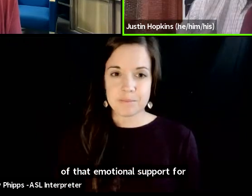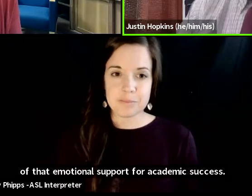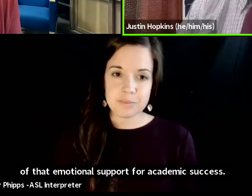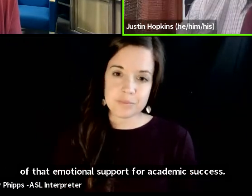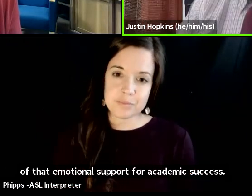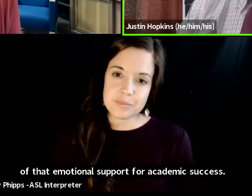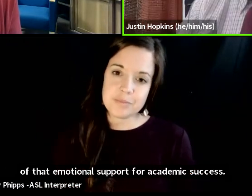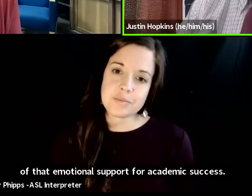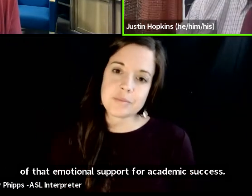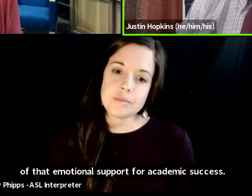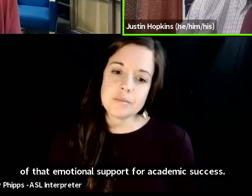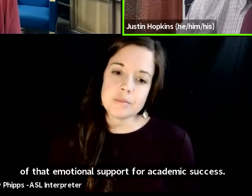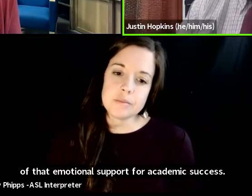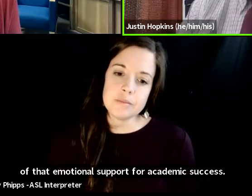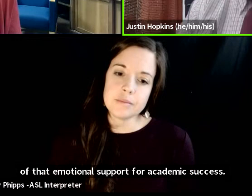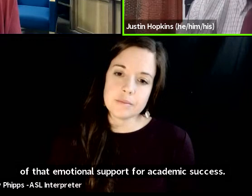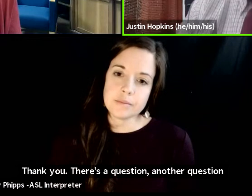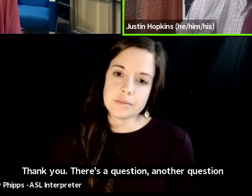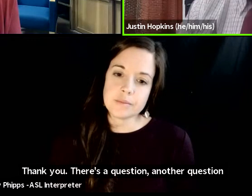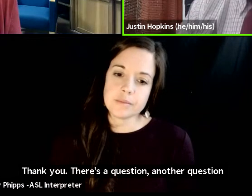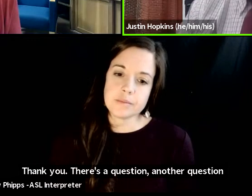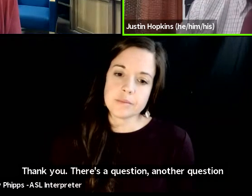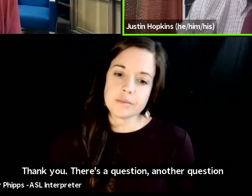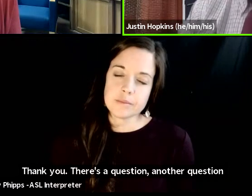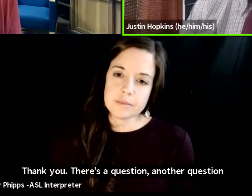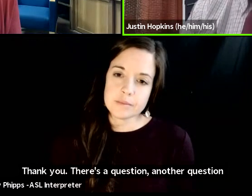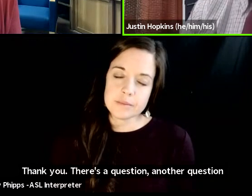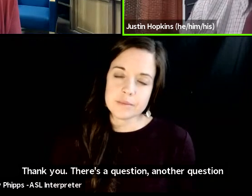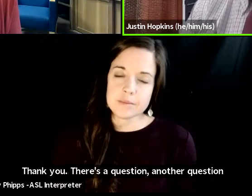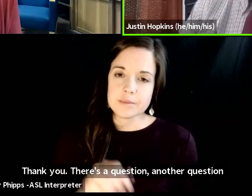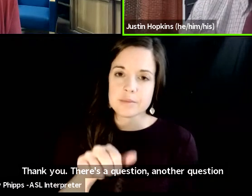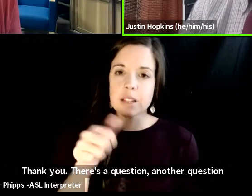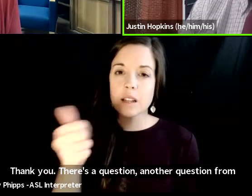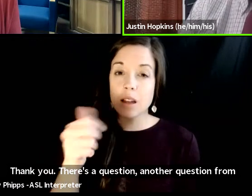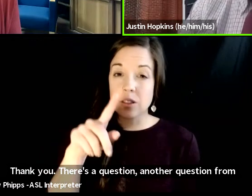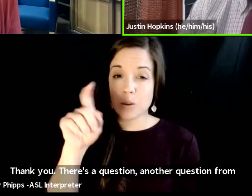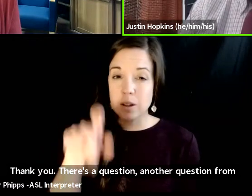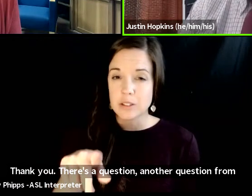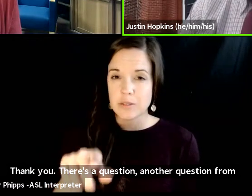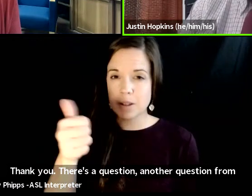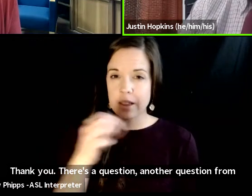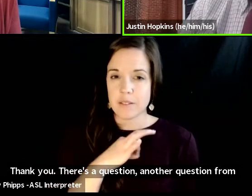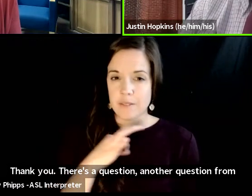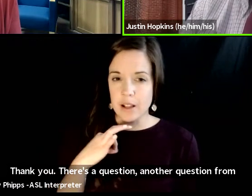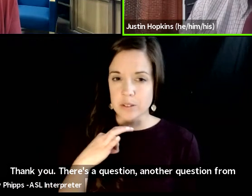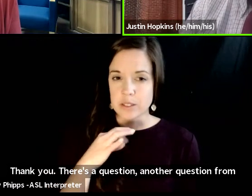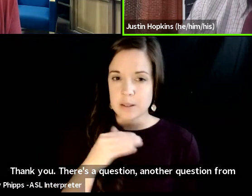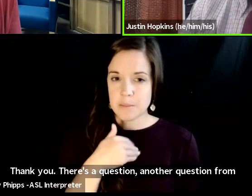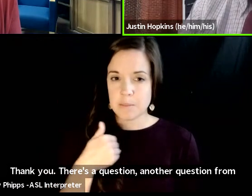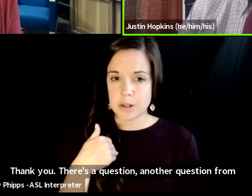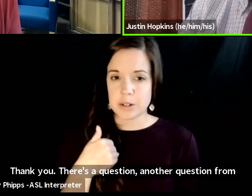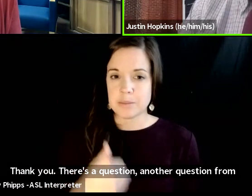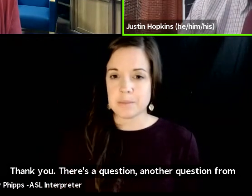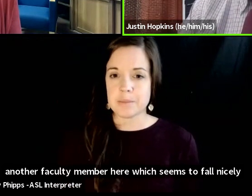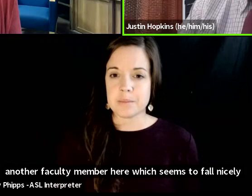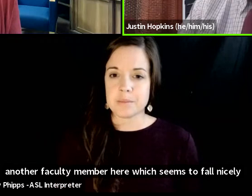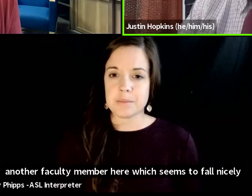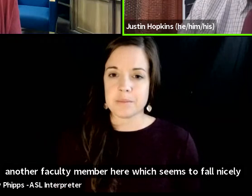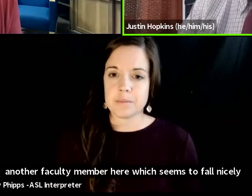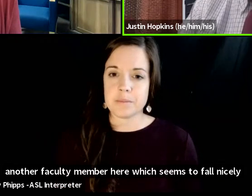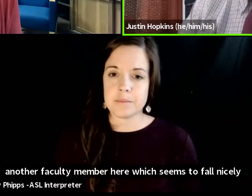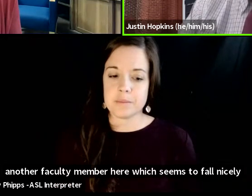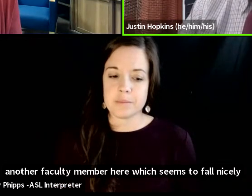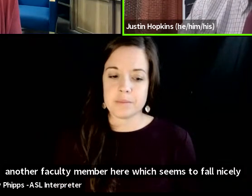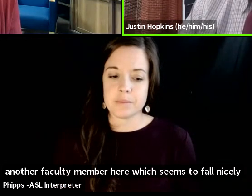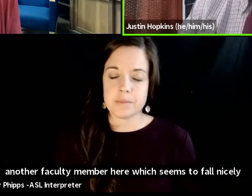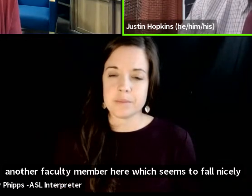Thank you. There's another question from another faculty member here, which seems to follow nicely. Seriously, though,